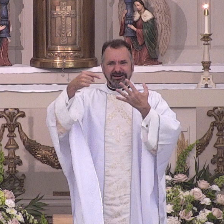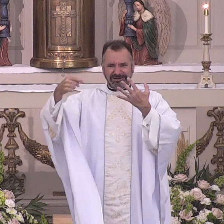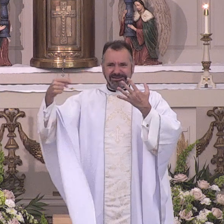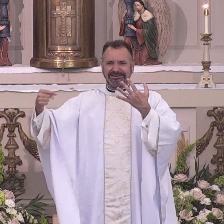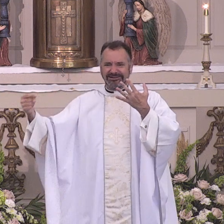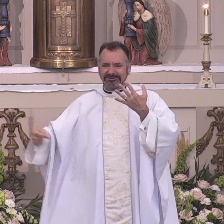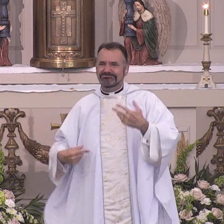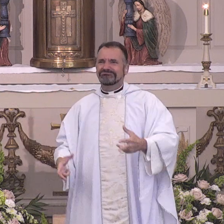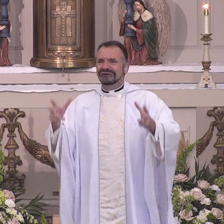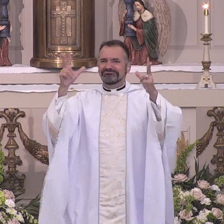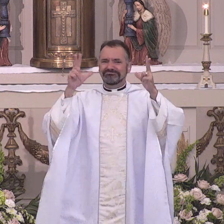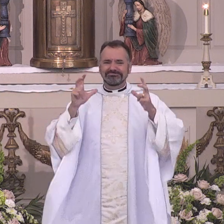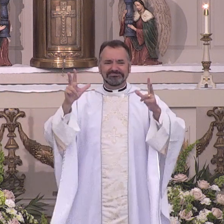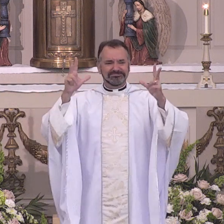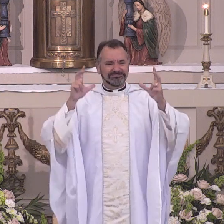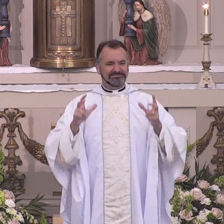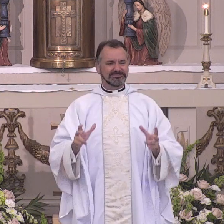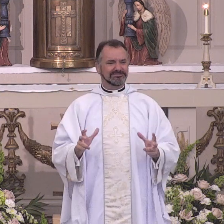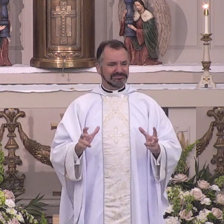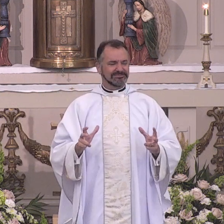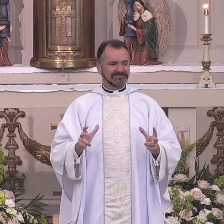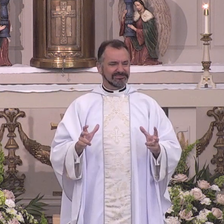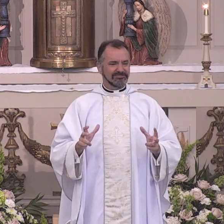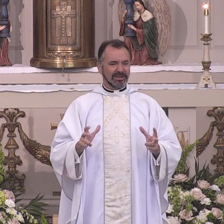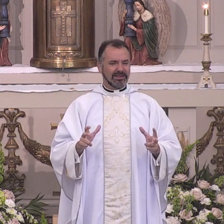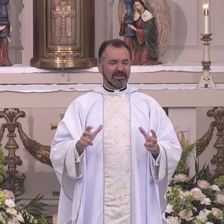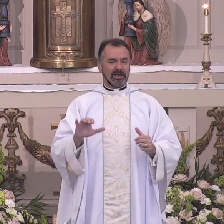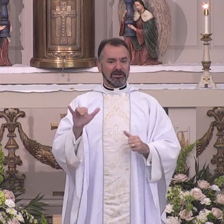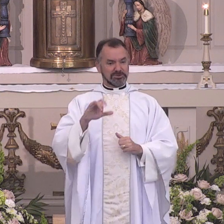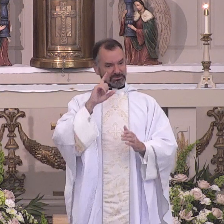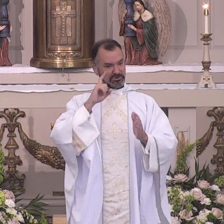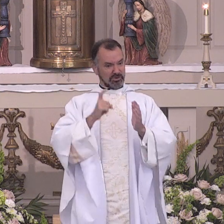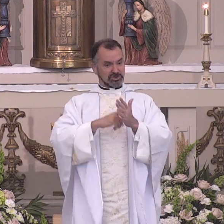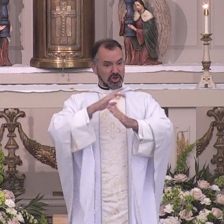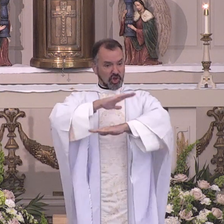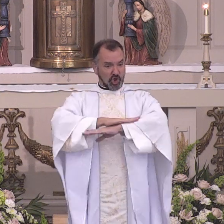Gabriel, and so on and so forth.